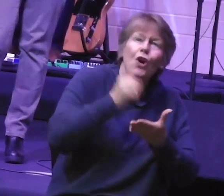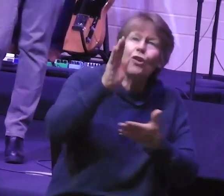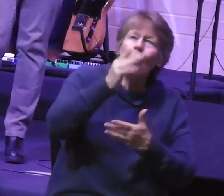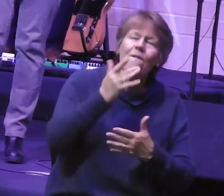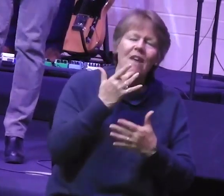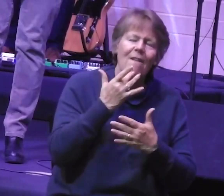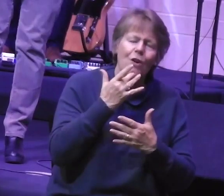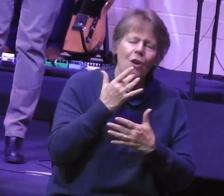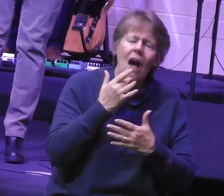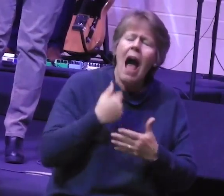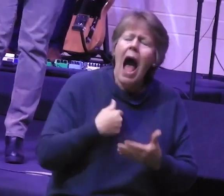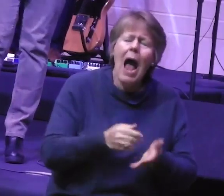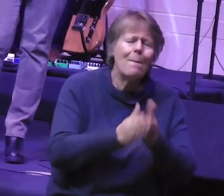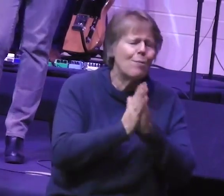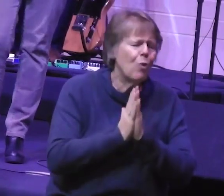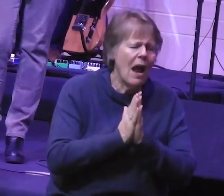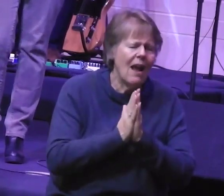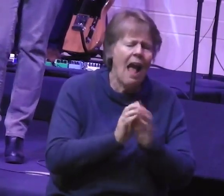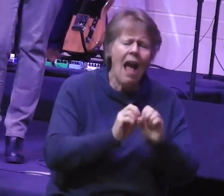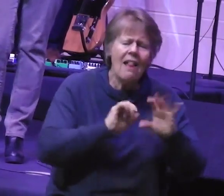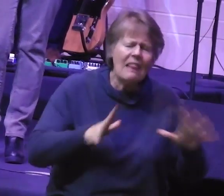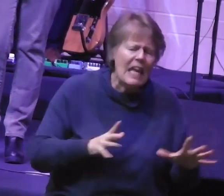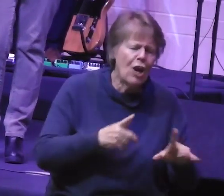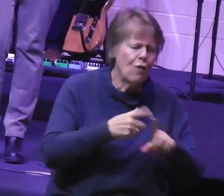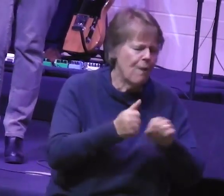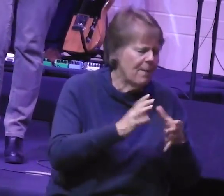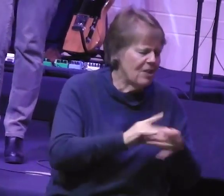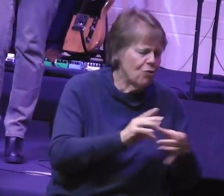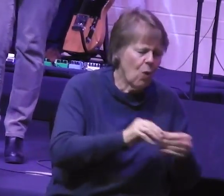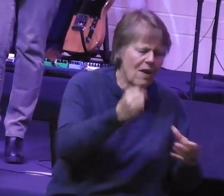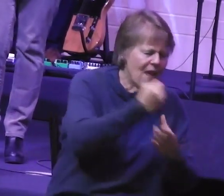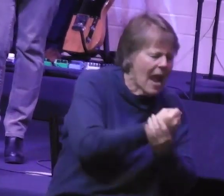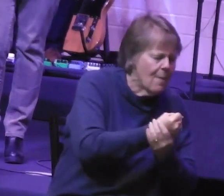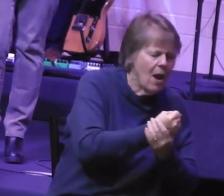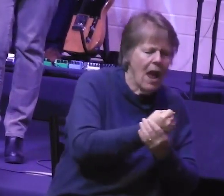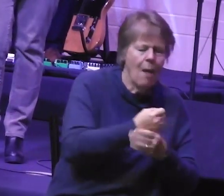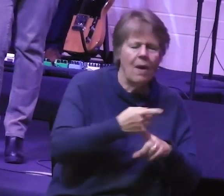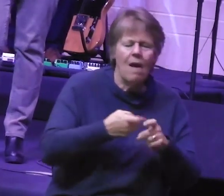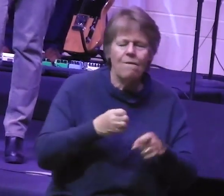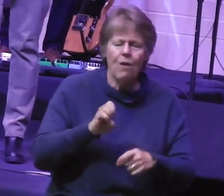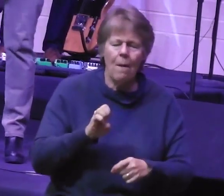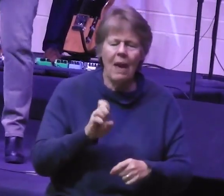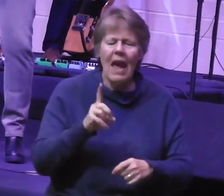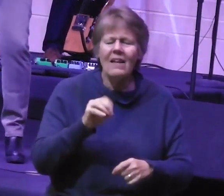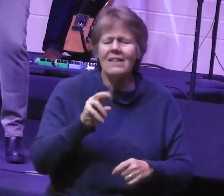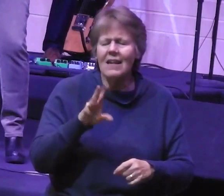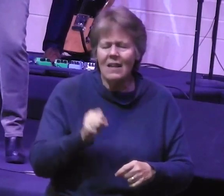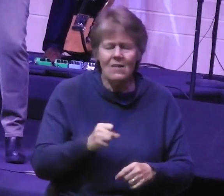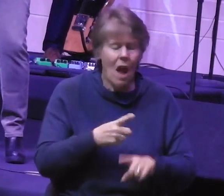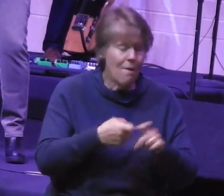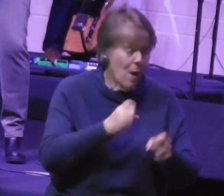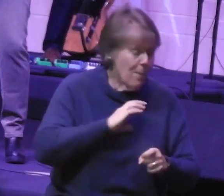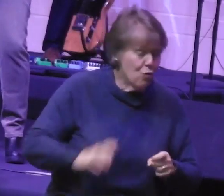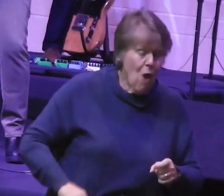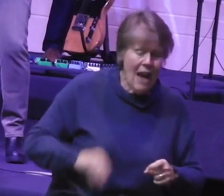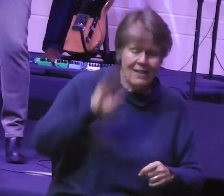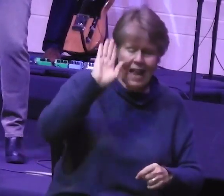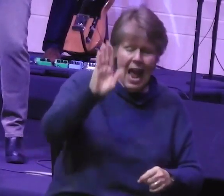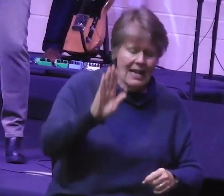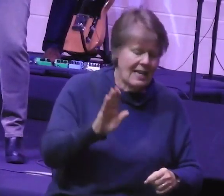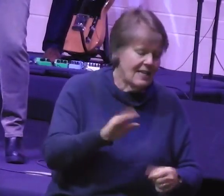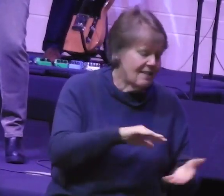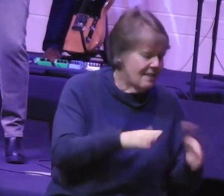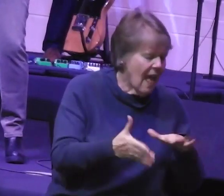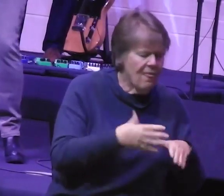it'd be abundantly clear from the story of Abraham, from the story of Exodus, from the truth of Christ and his resurrection, that we need do nothing